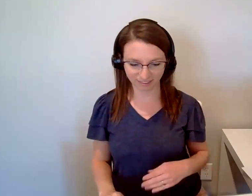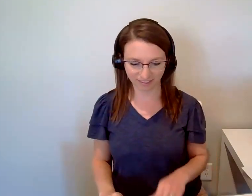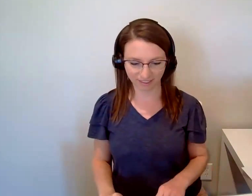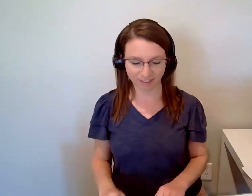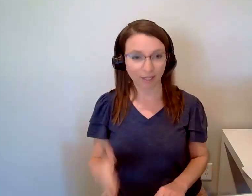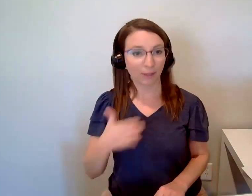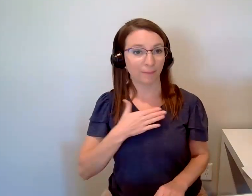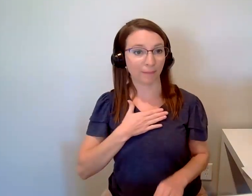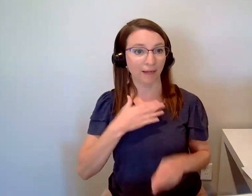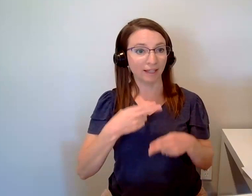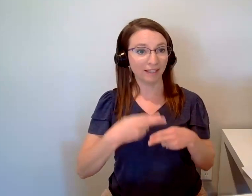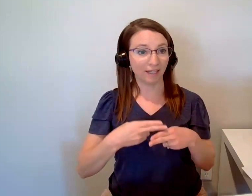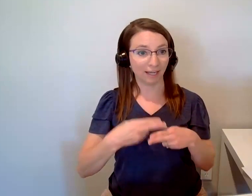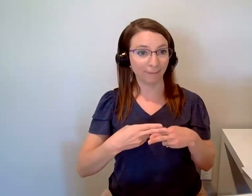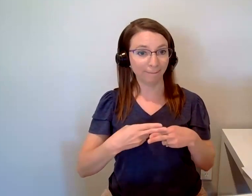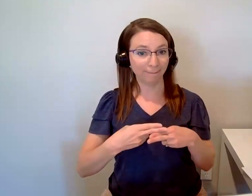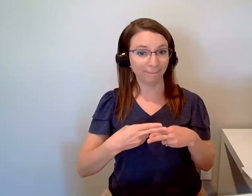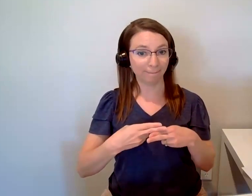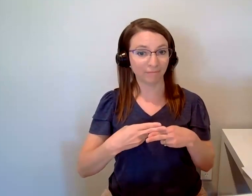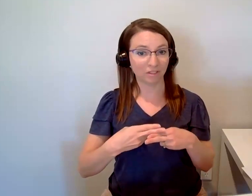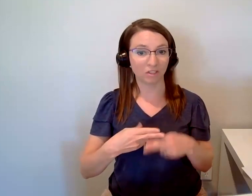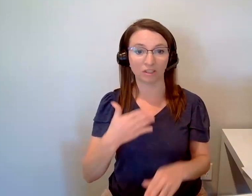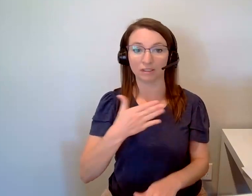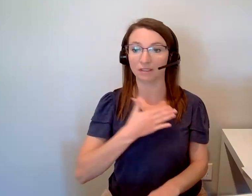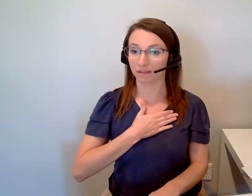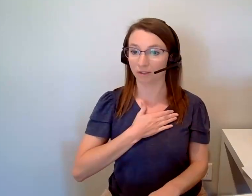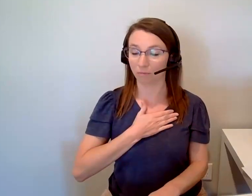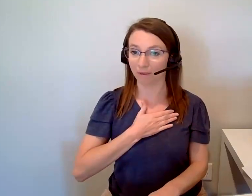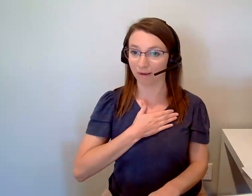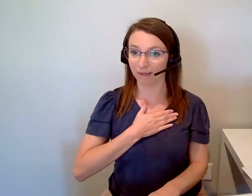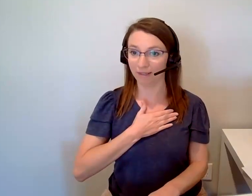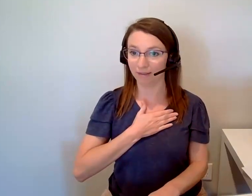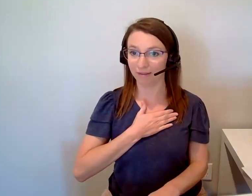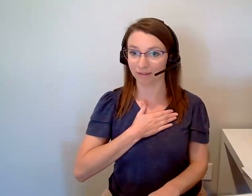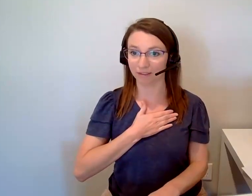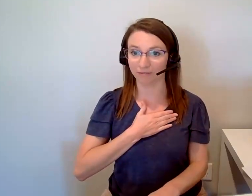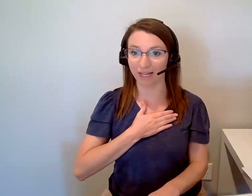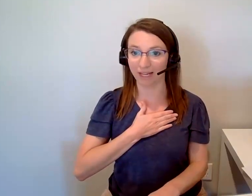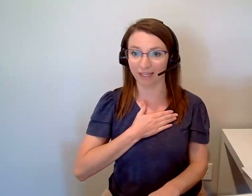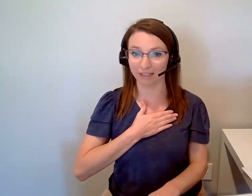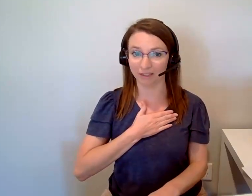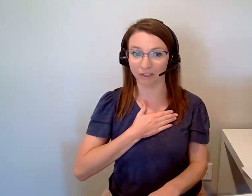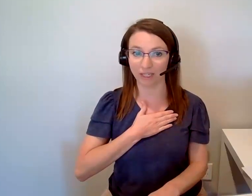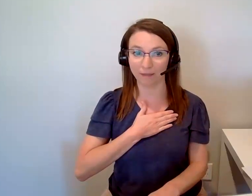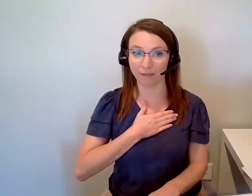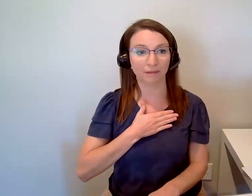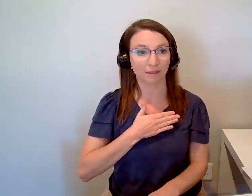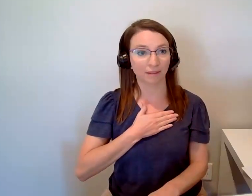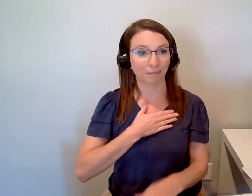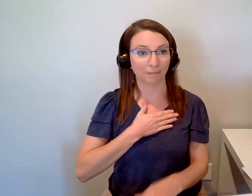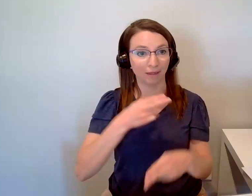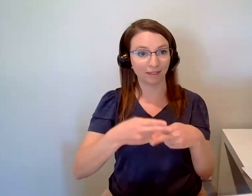okay. My name. So you're going to do my, it's a flat hand shape, my